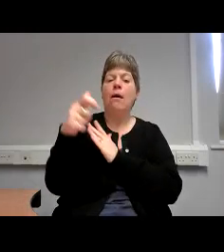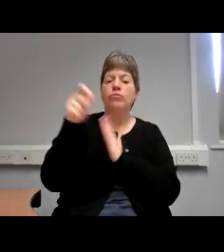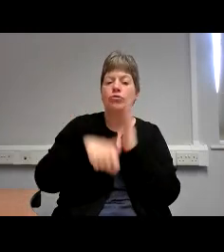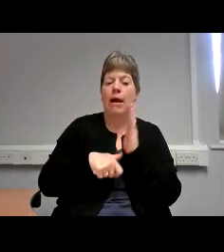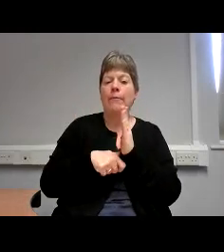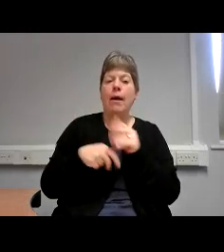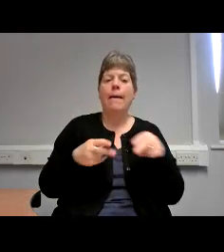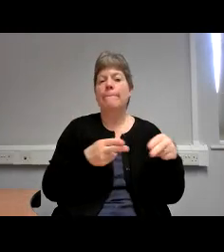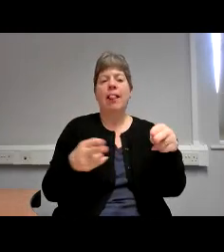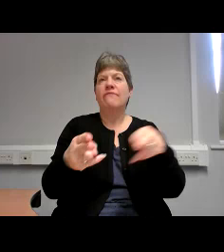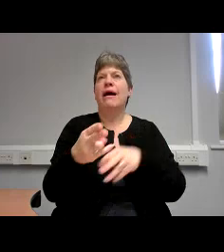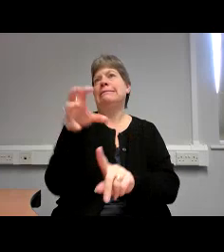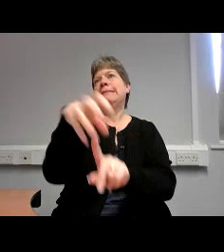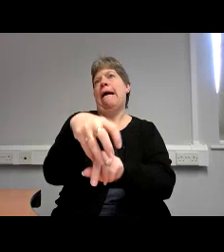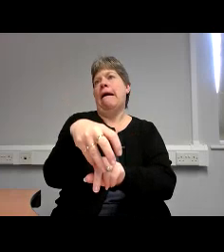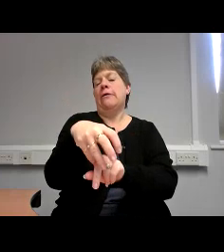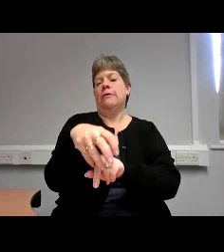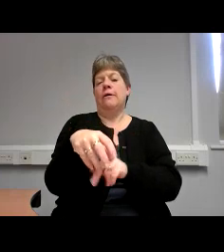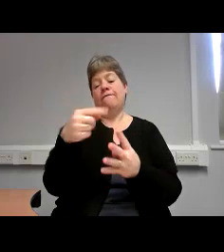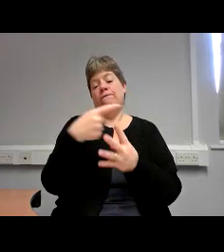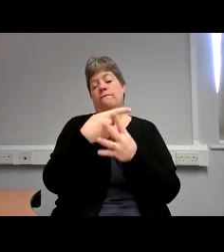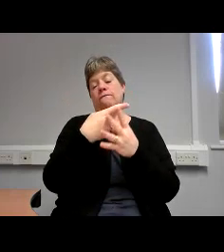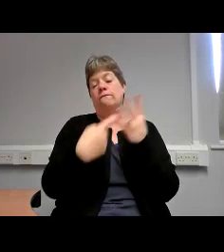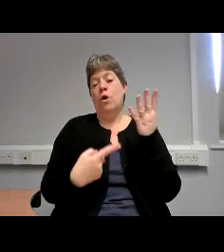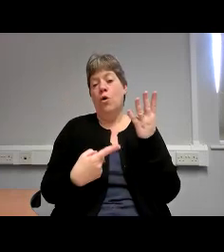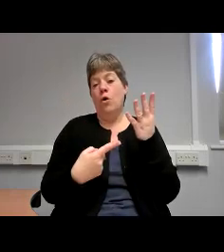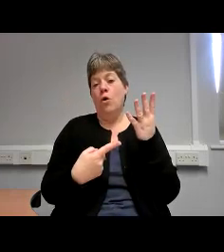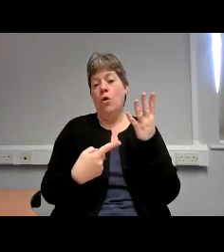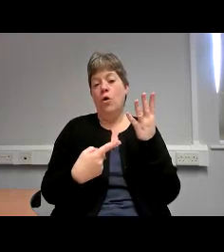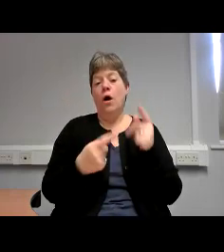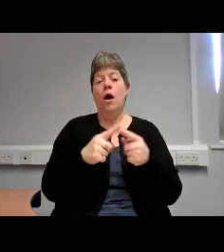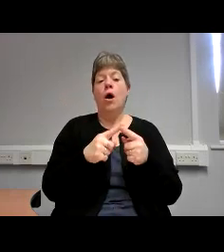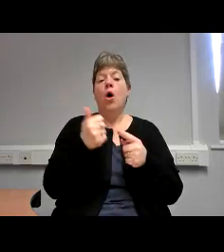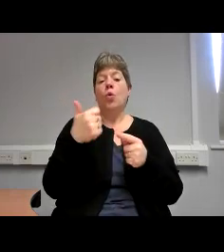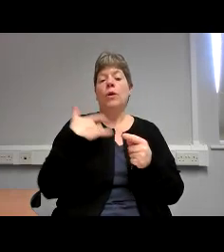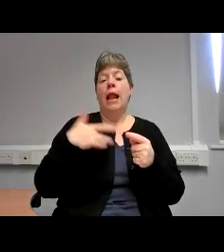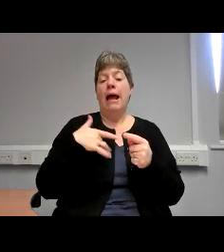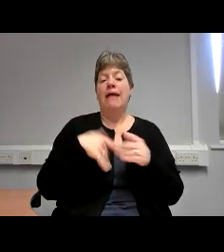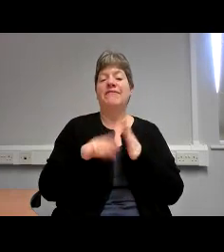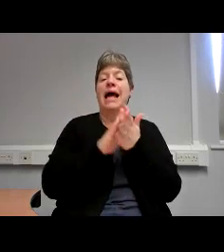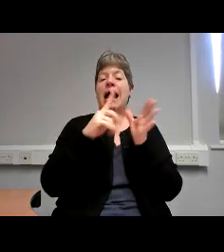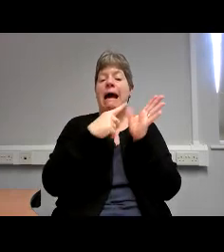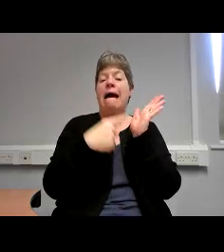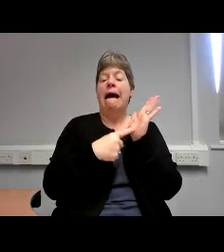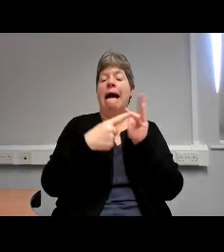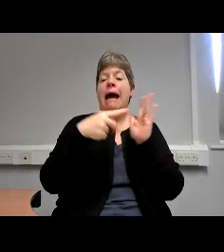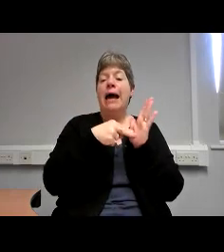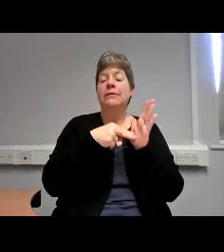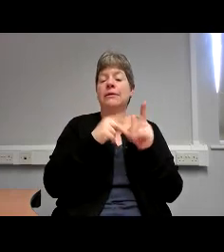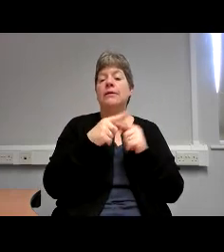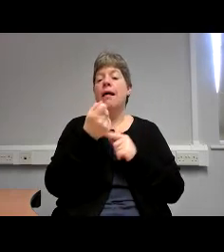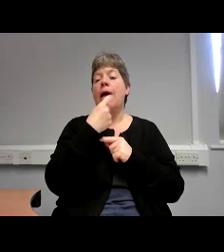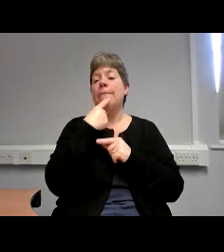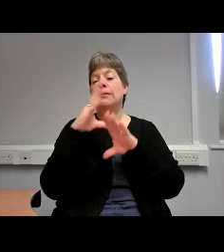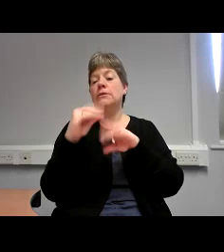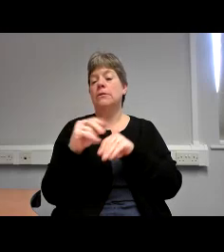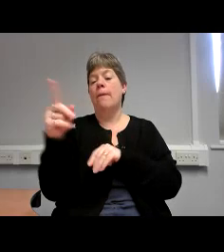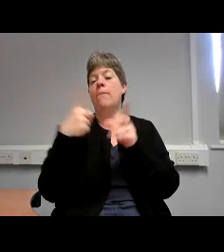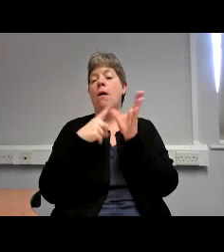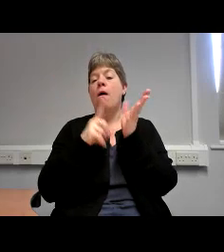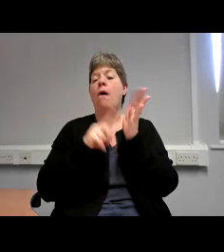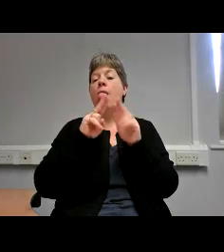sites. Those 4 pharmacies are Good Life Pharmacy in Hatton, the Medicine Stop Pharmacy in Alfreton,